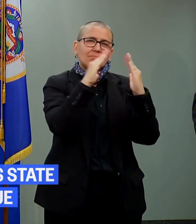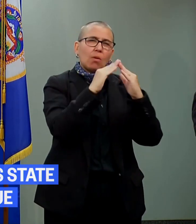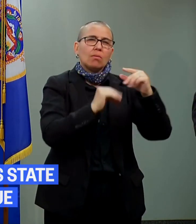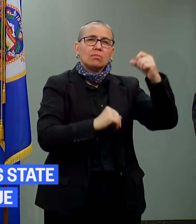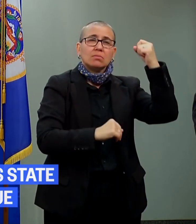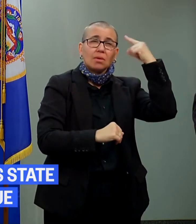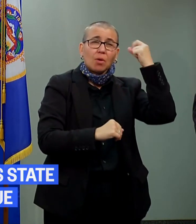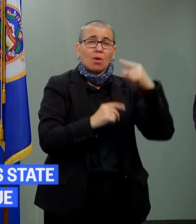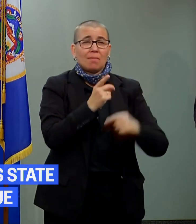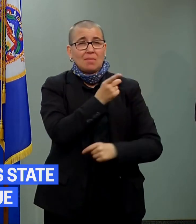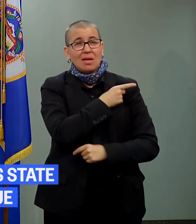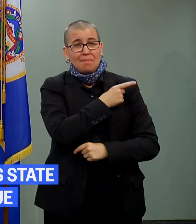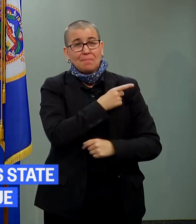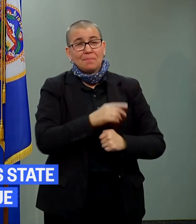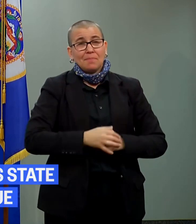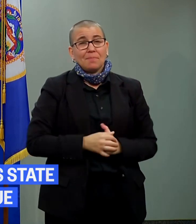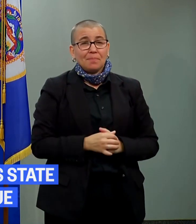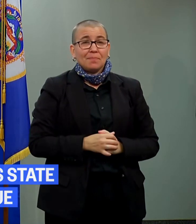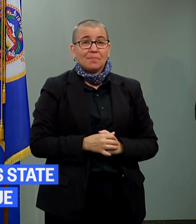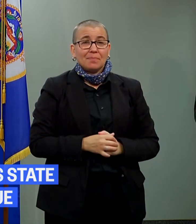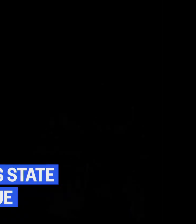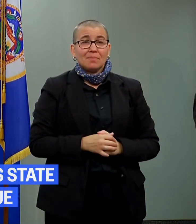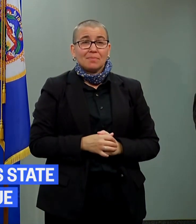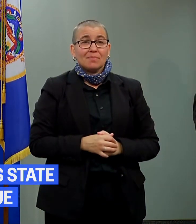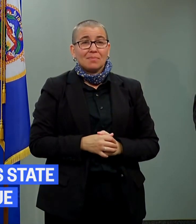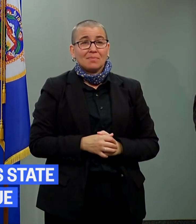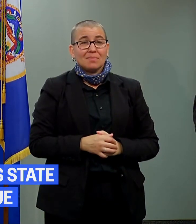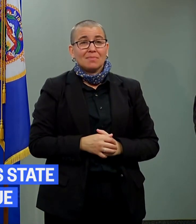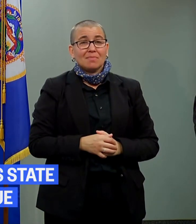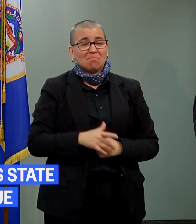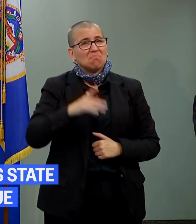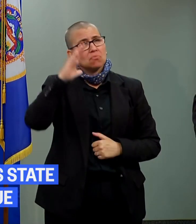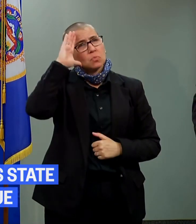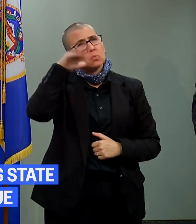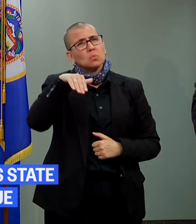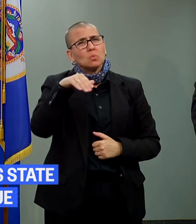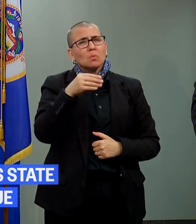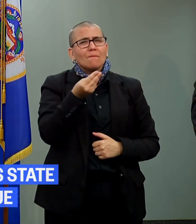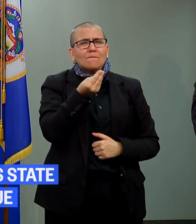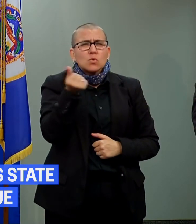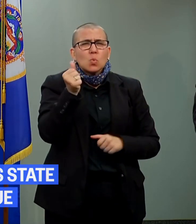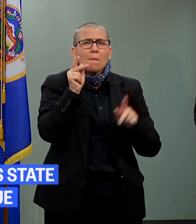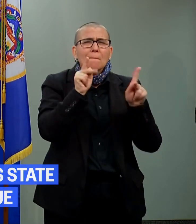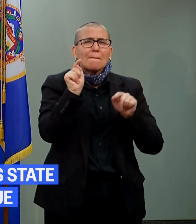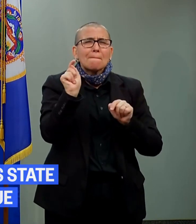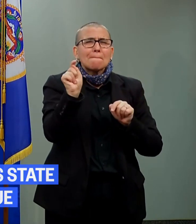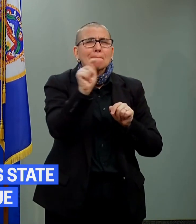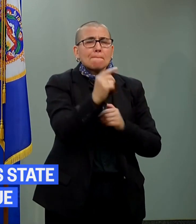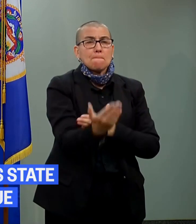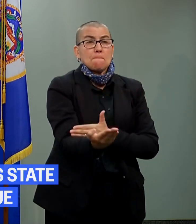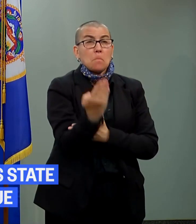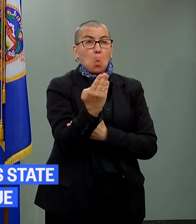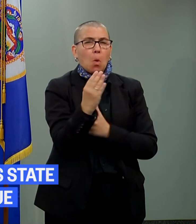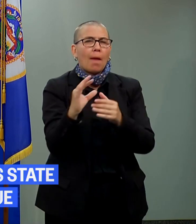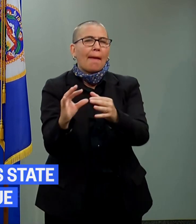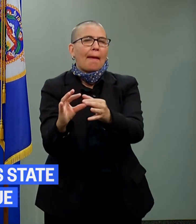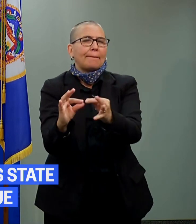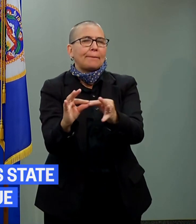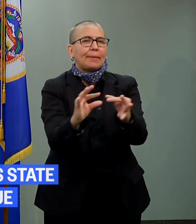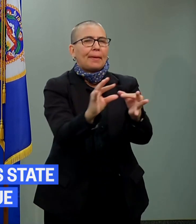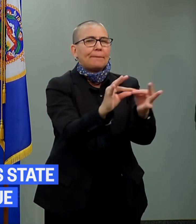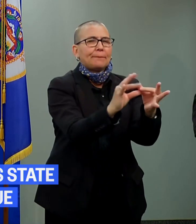But we also know this, and several of the briefers this morning talked about this. A tremendous amount of